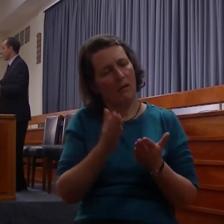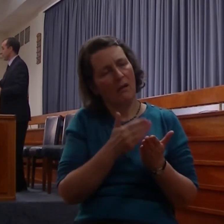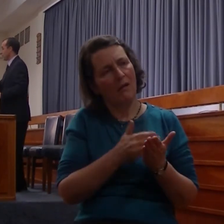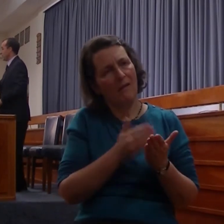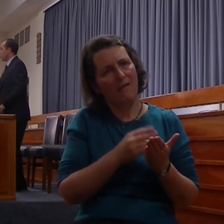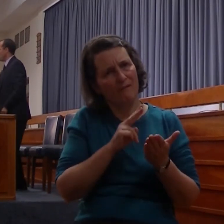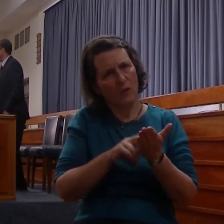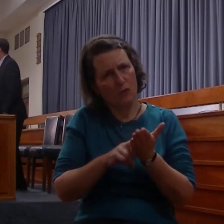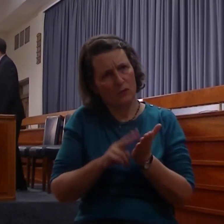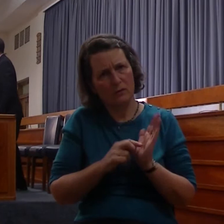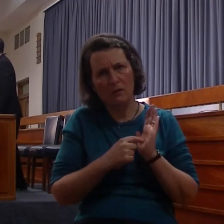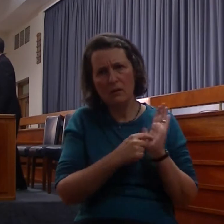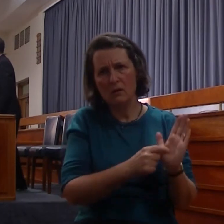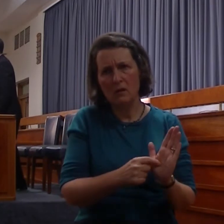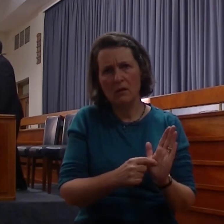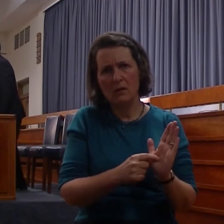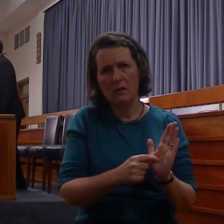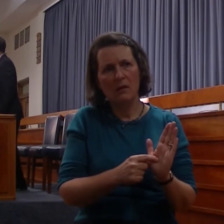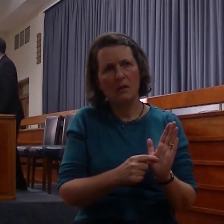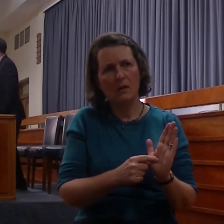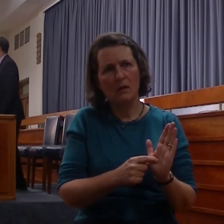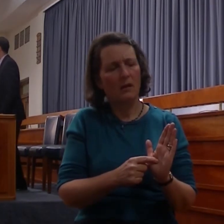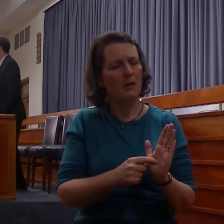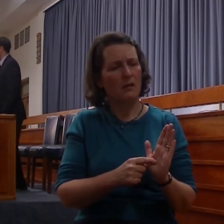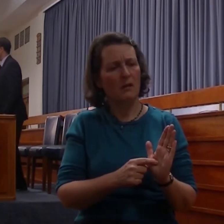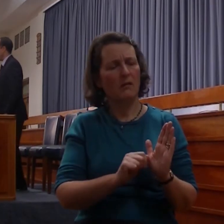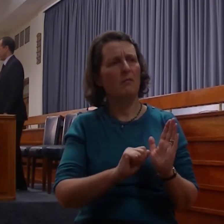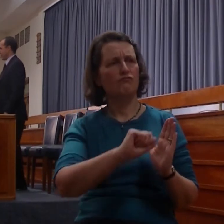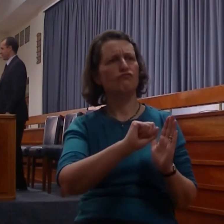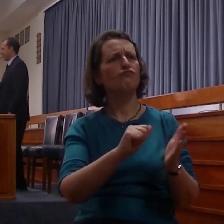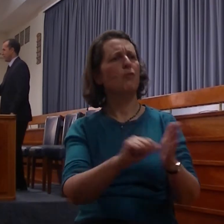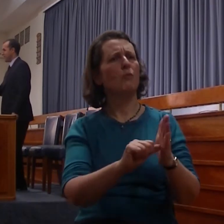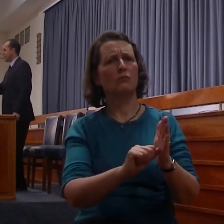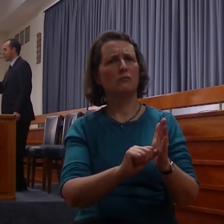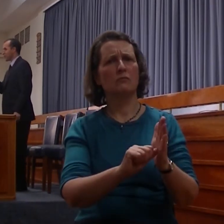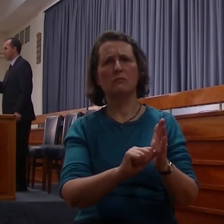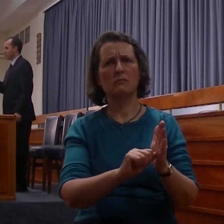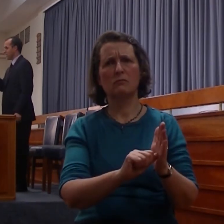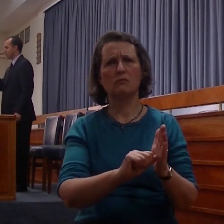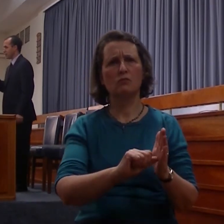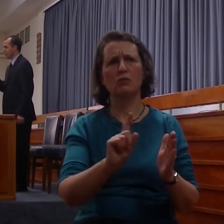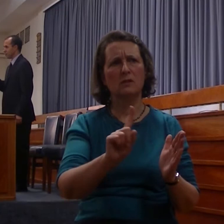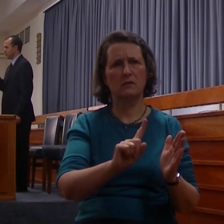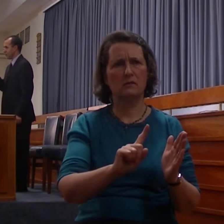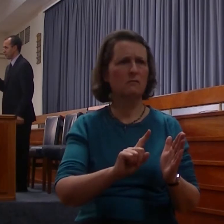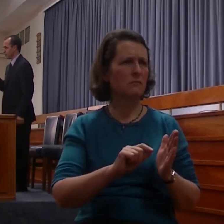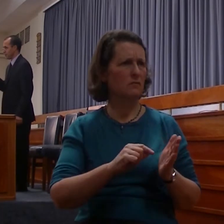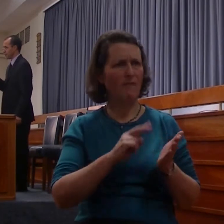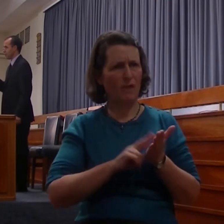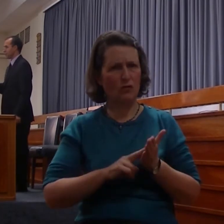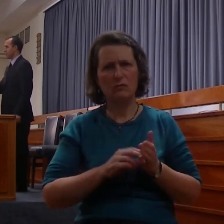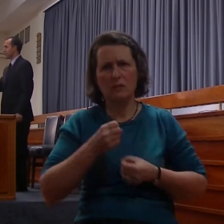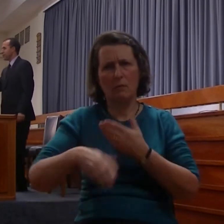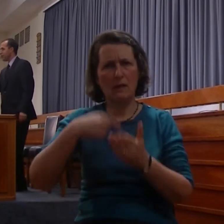if you forgive me for this, is to turn to one or two other verses just to show you what finally was the